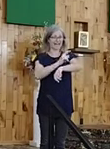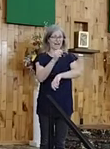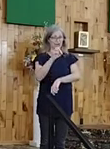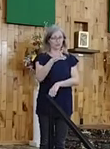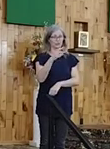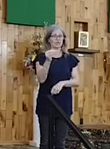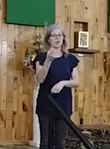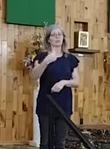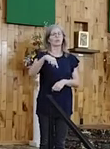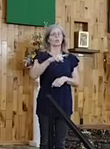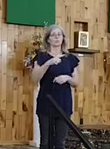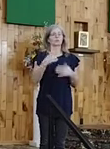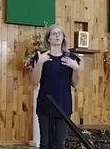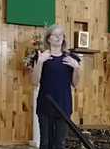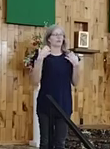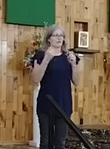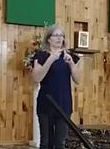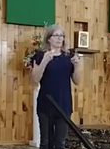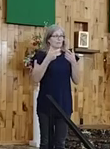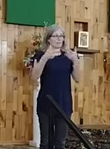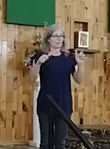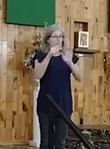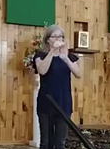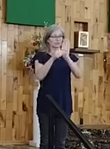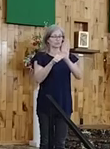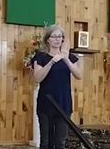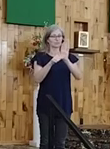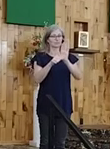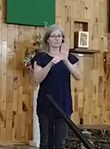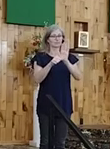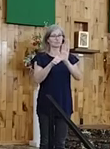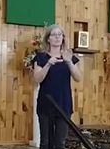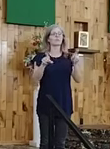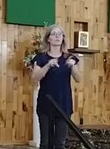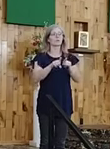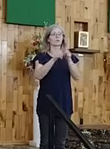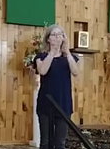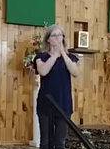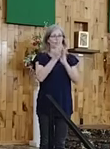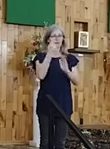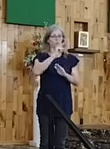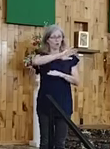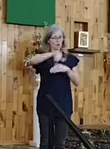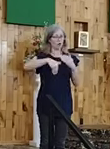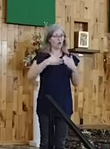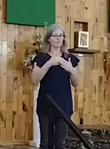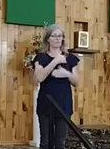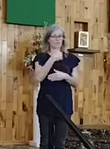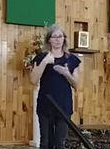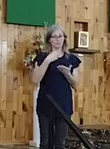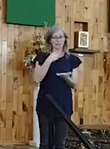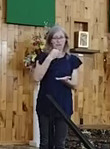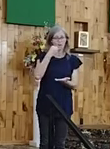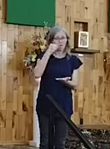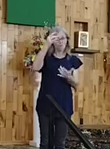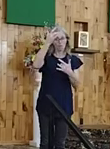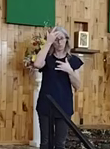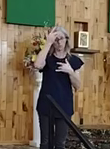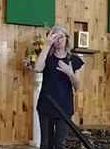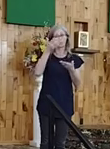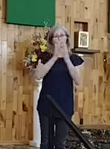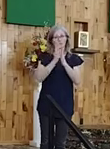cancer and those recovering from major surgery. We also pray for all our parishioners who are homebound.